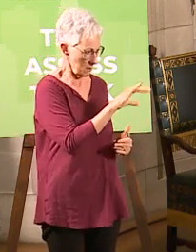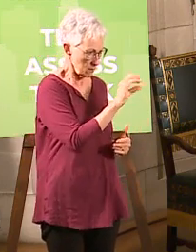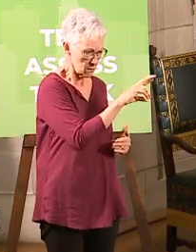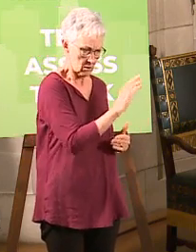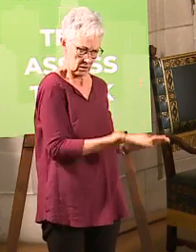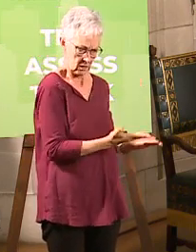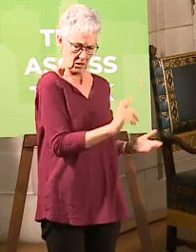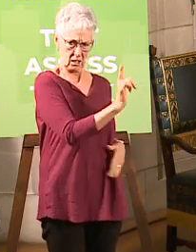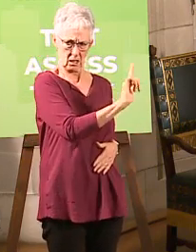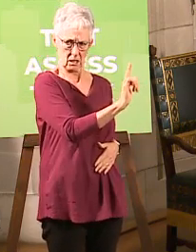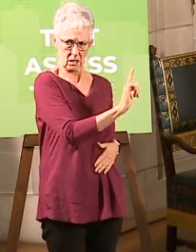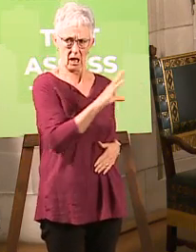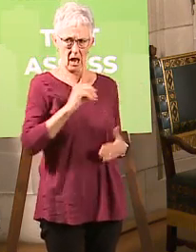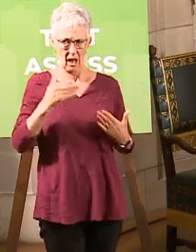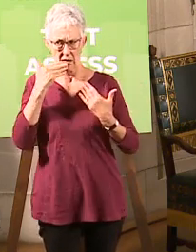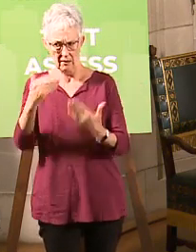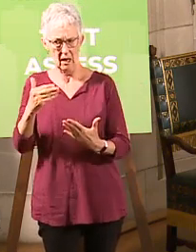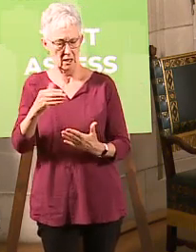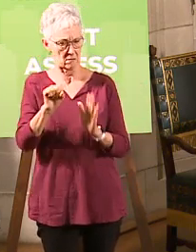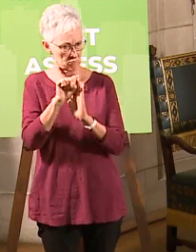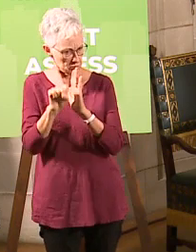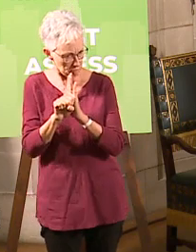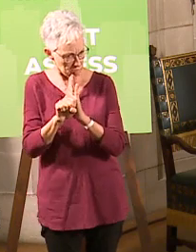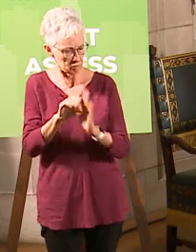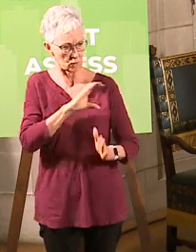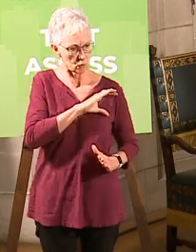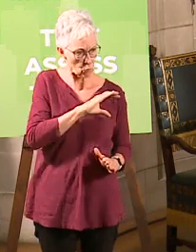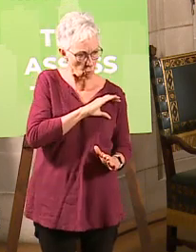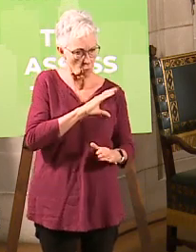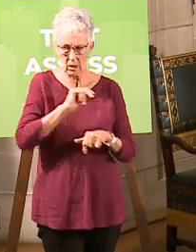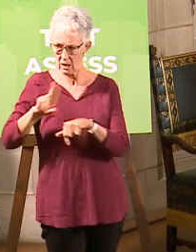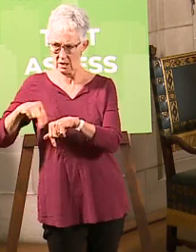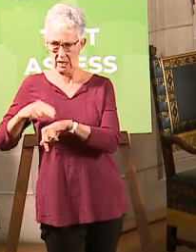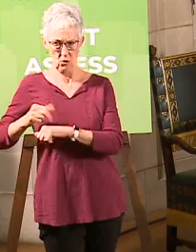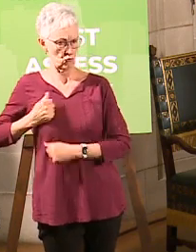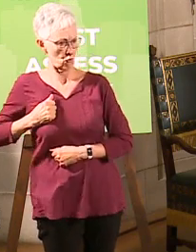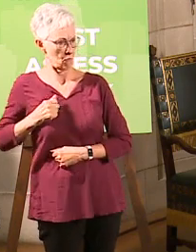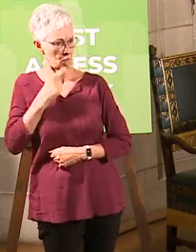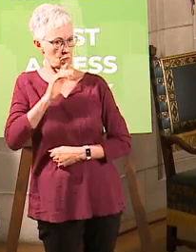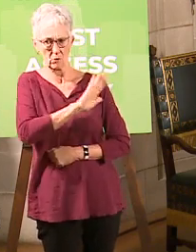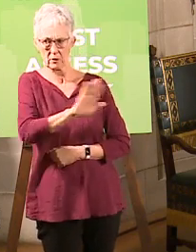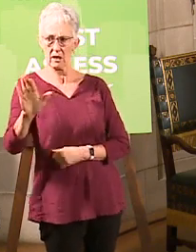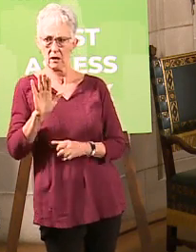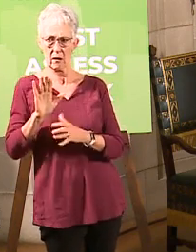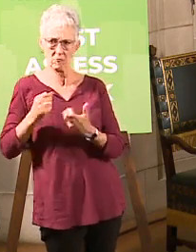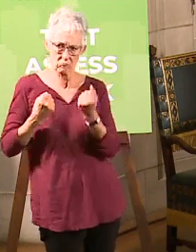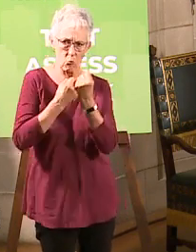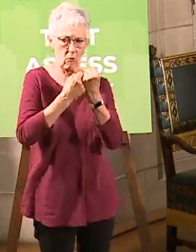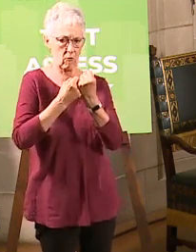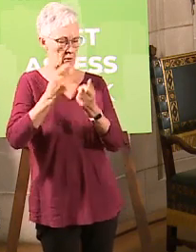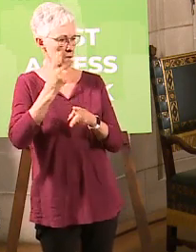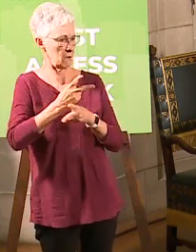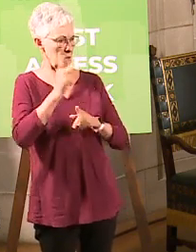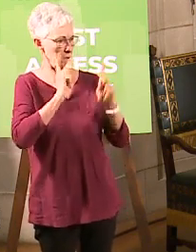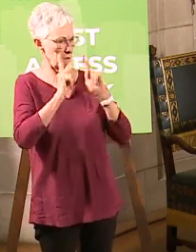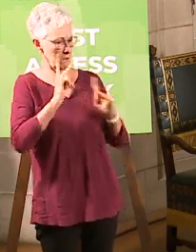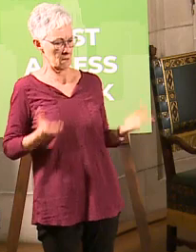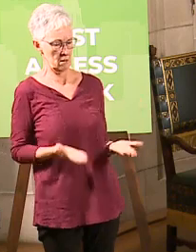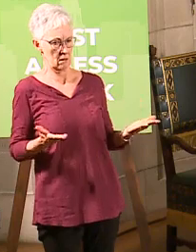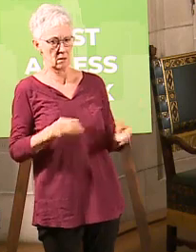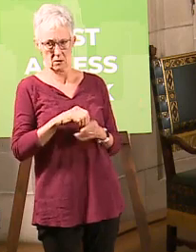want to thank those folks. I want to thank law enforcement who exercised patience and discipline